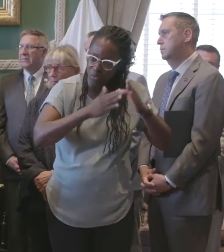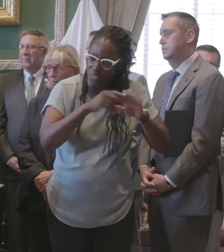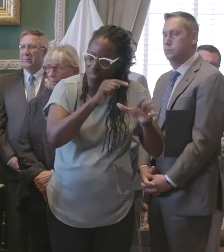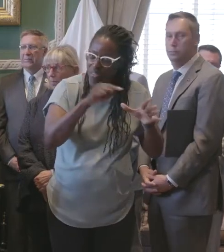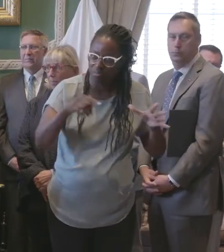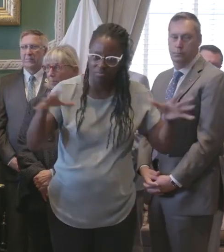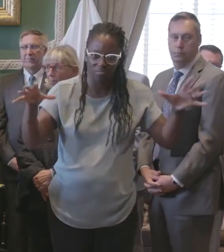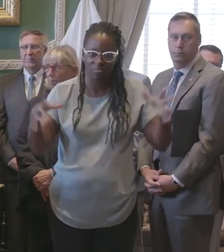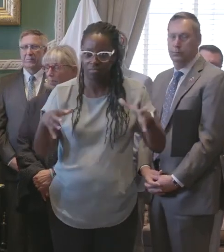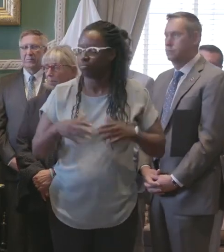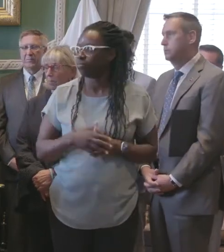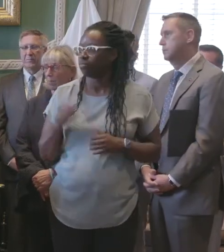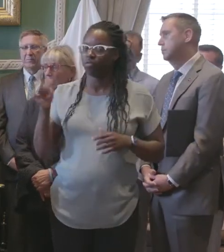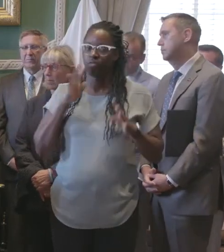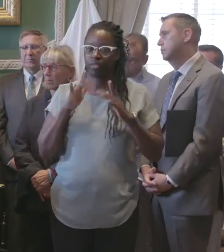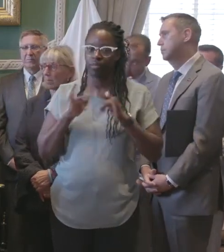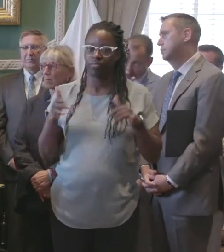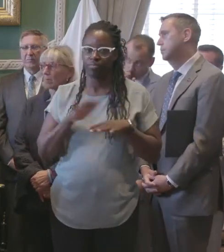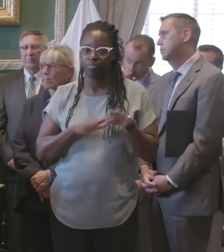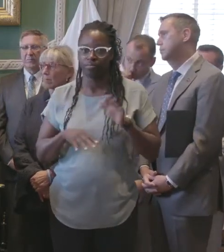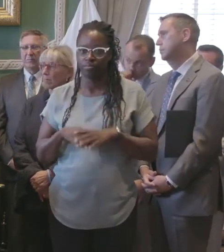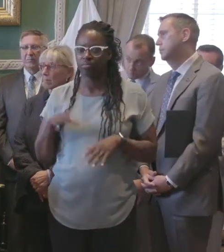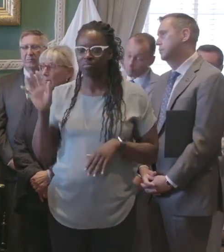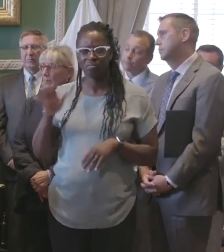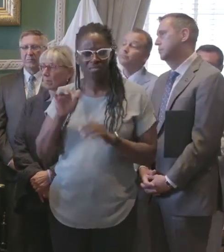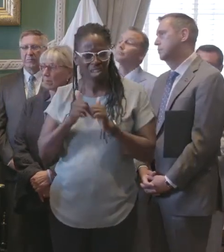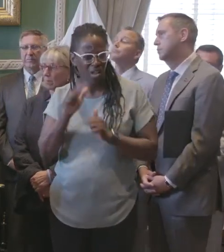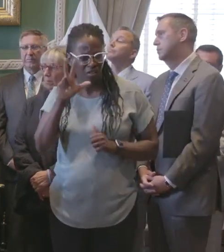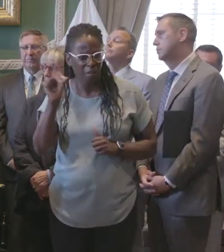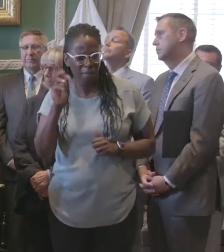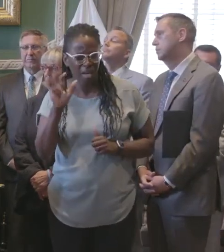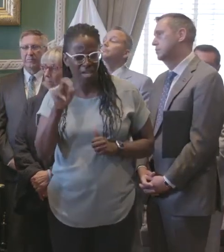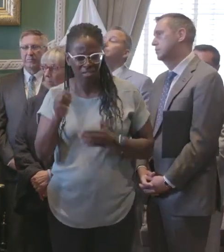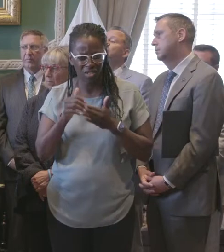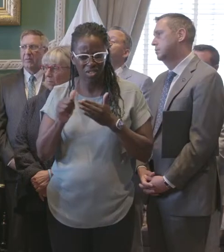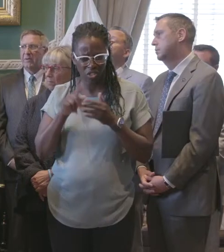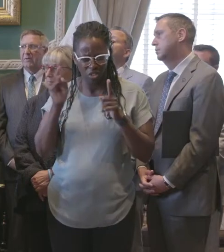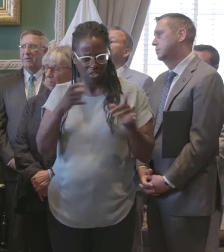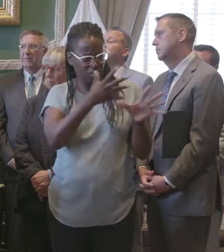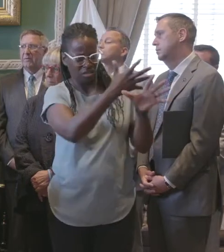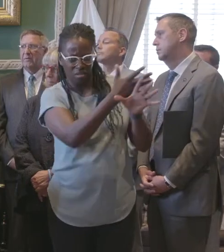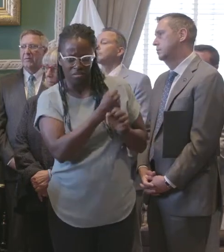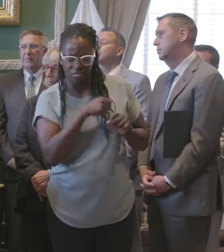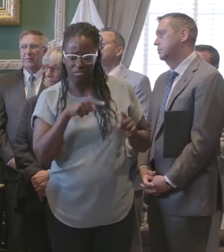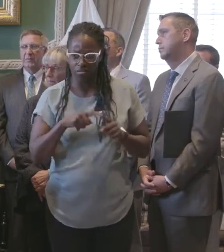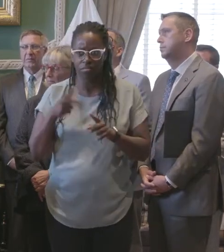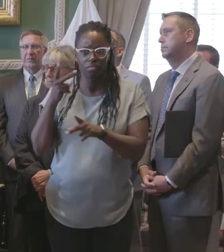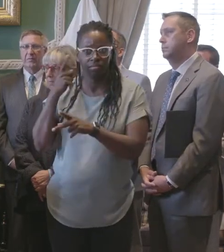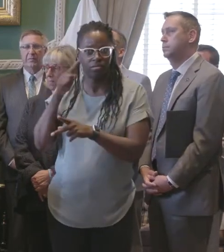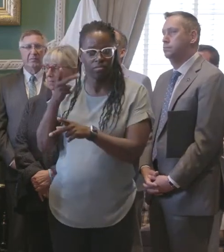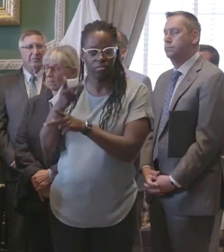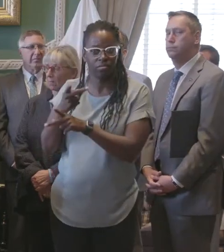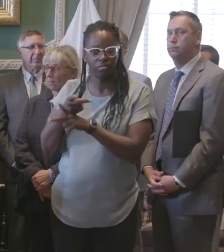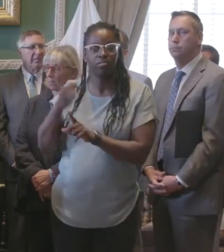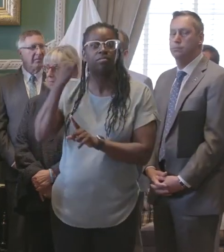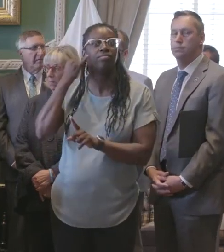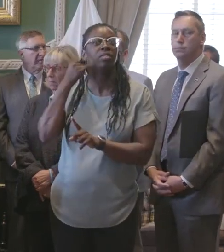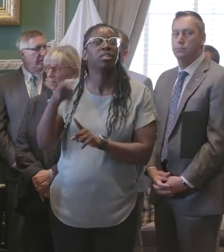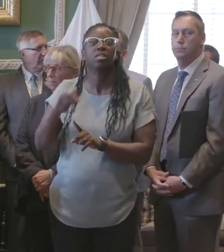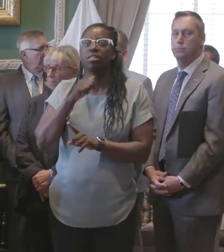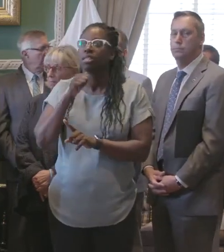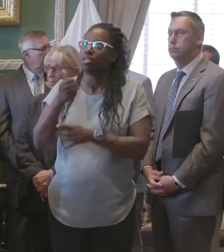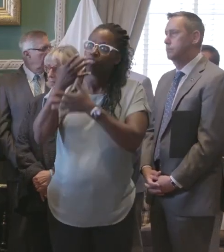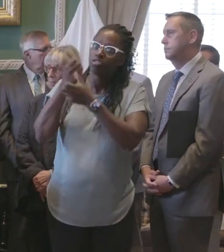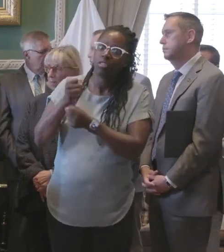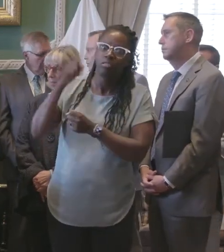I thought the money, the $30 million, should have some kind of a receiver. He says Stewart is not trustworthy, and he doesn't trust that taxpayer